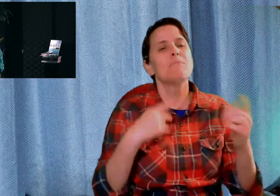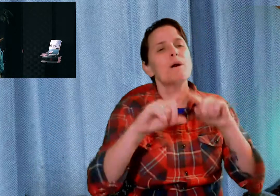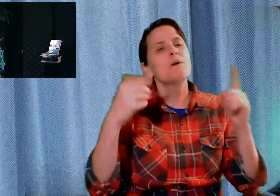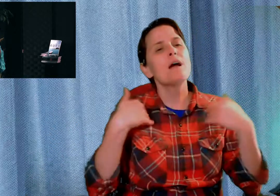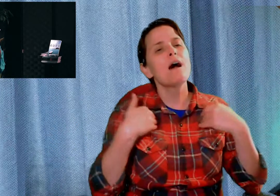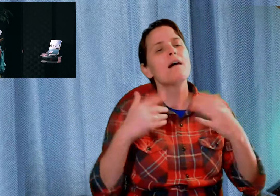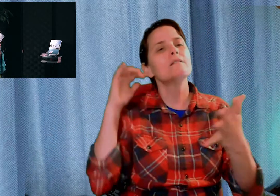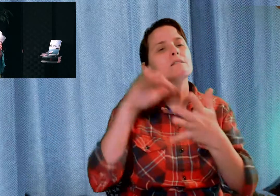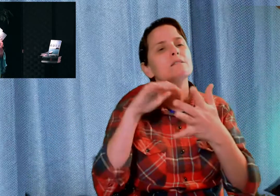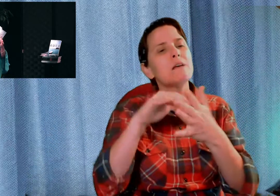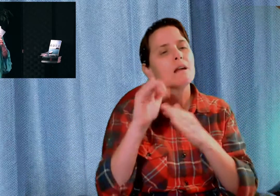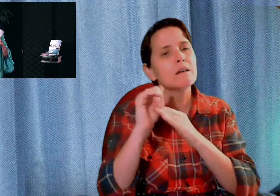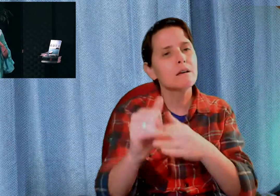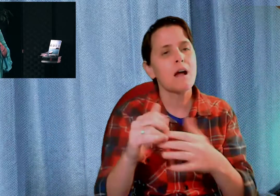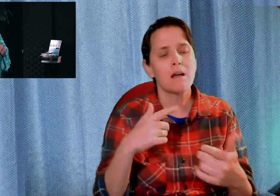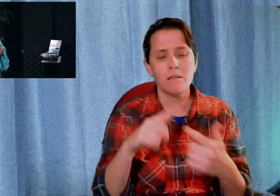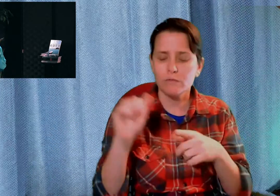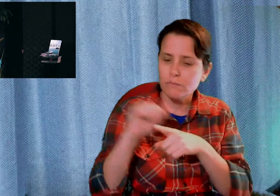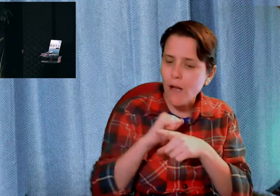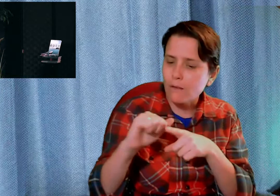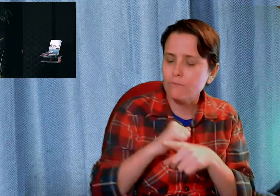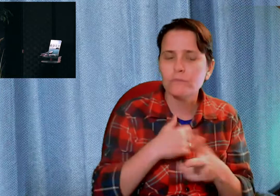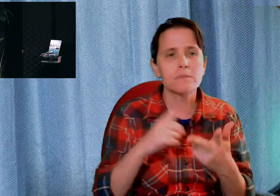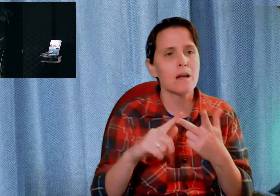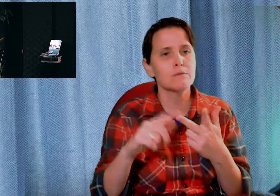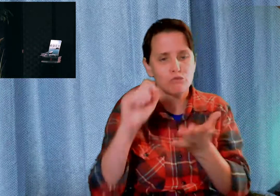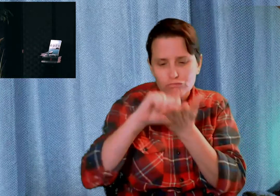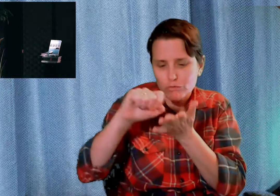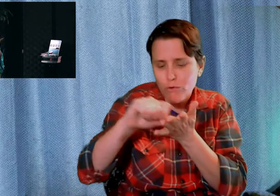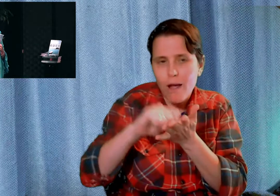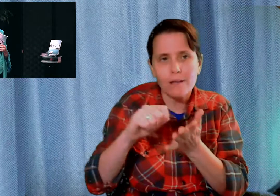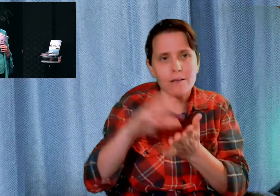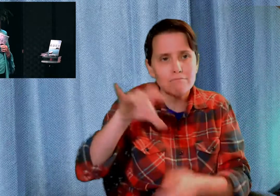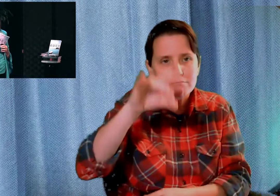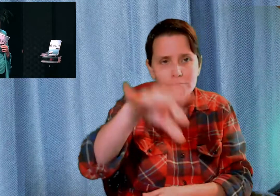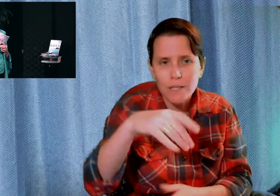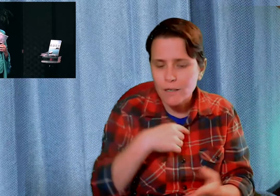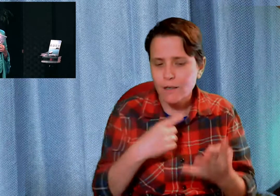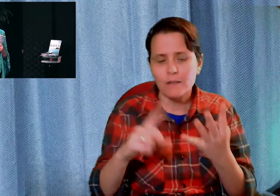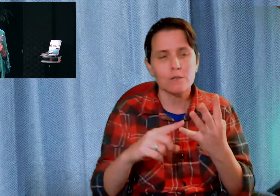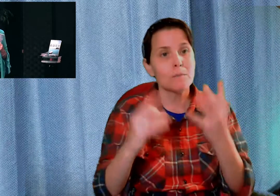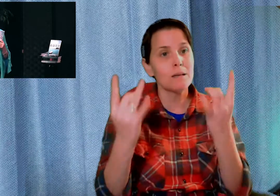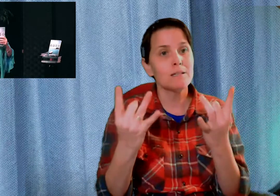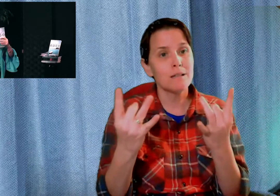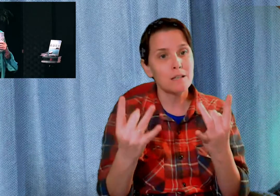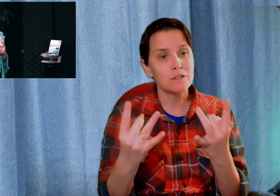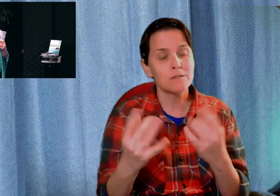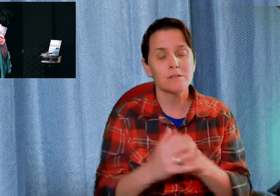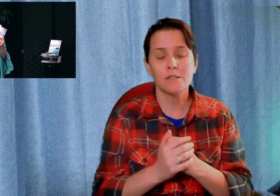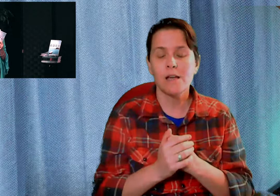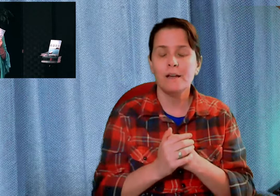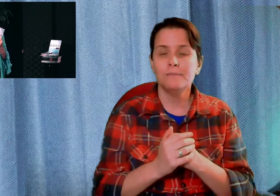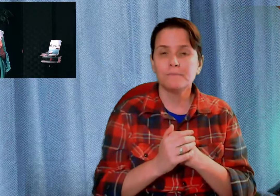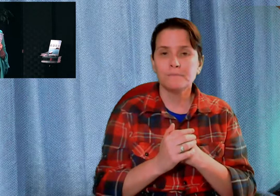there's exercises and journaling prompts and meditations each and every time that you come together. And